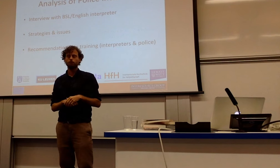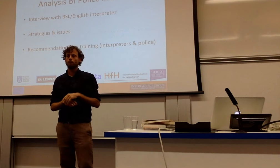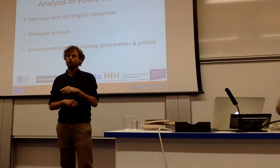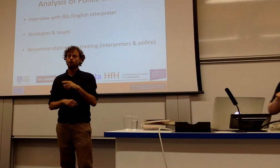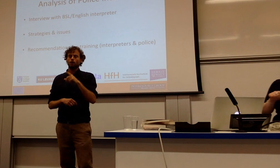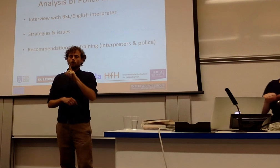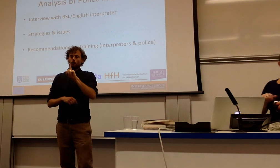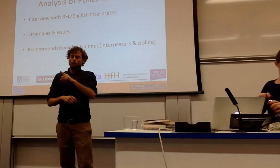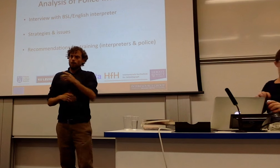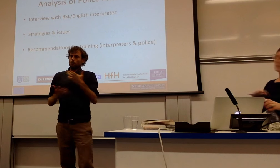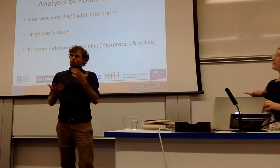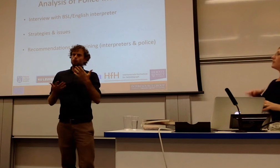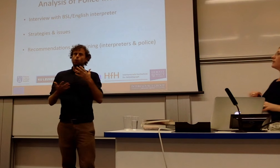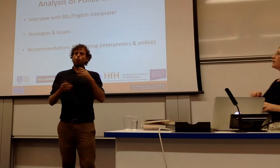interviews that have interpreters present.